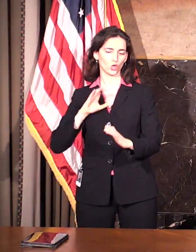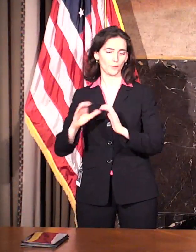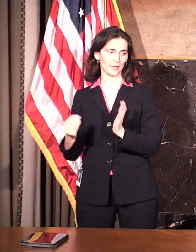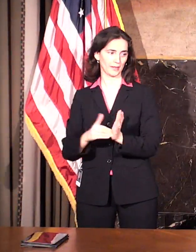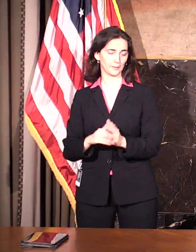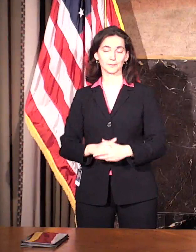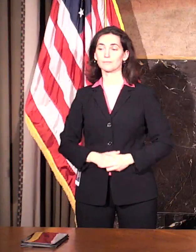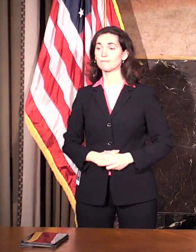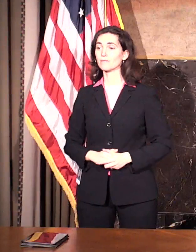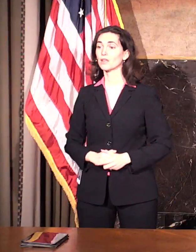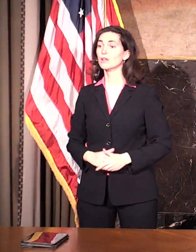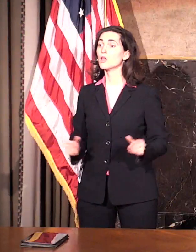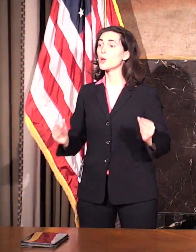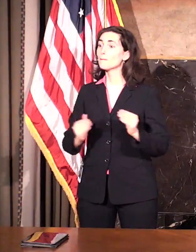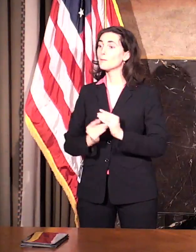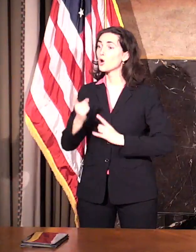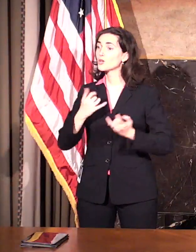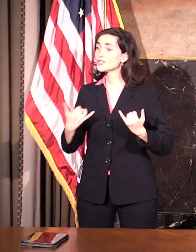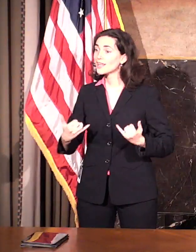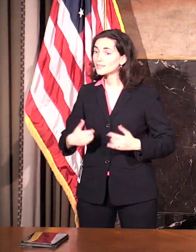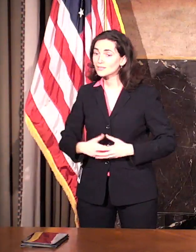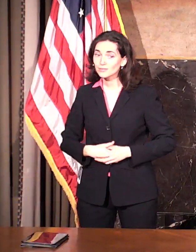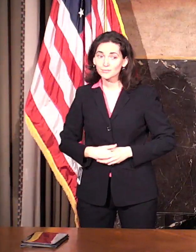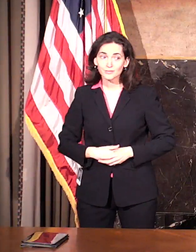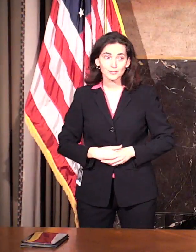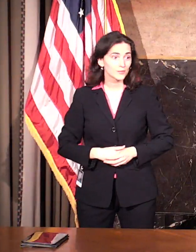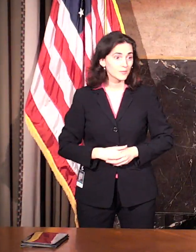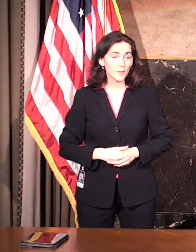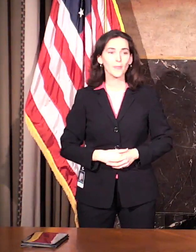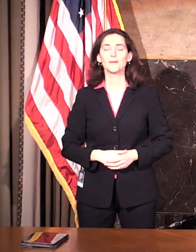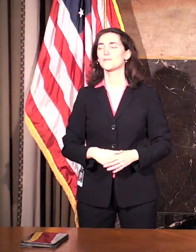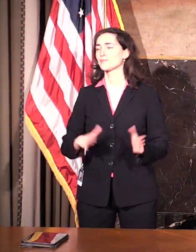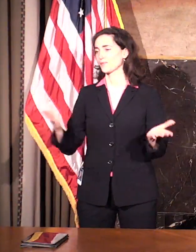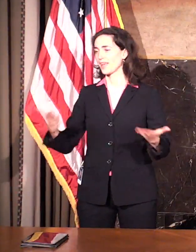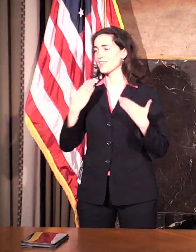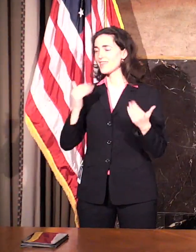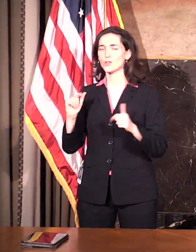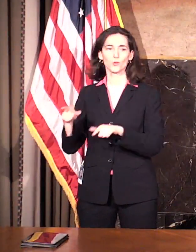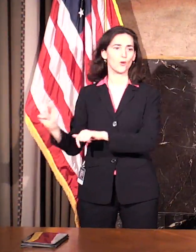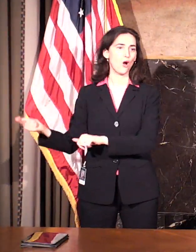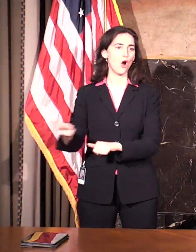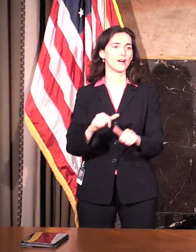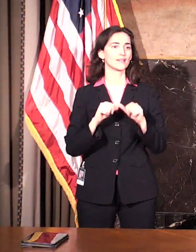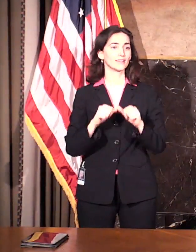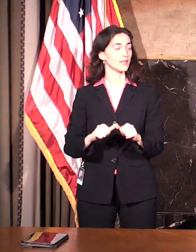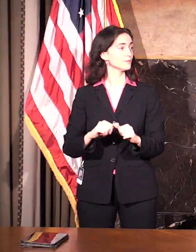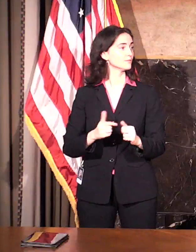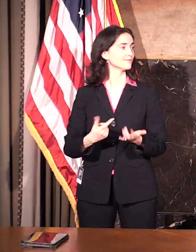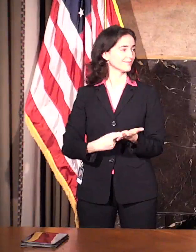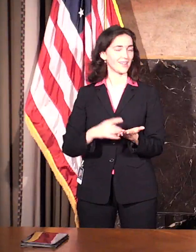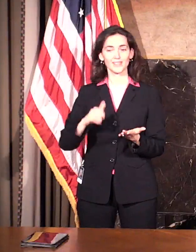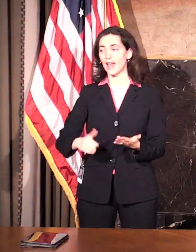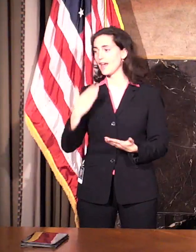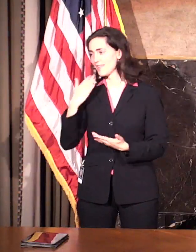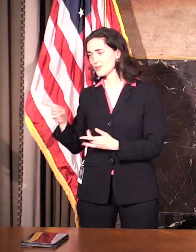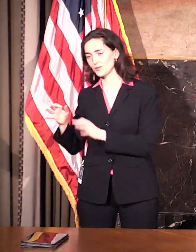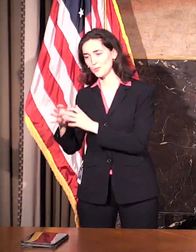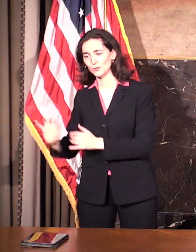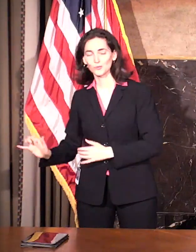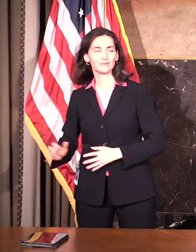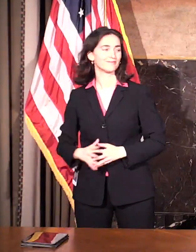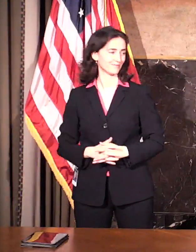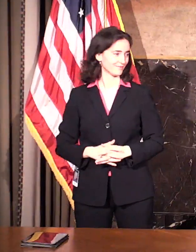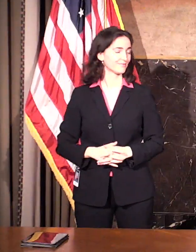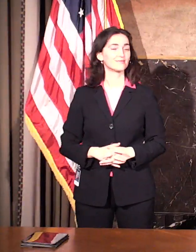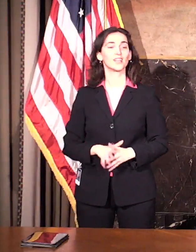Any other questions today? Well, I want to thank you all for continuing to cover this, and thank you as well.